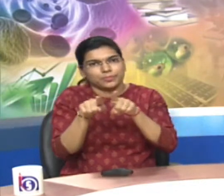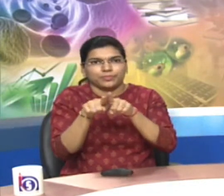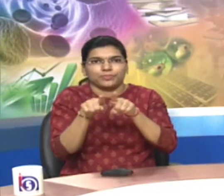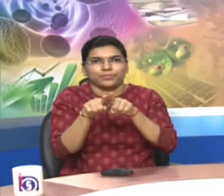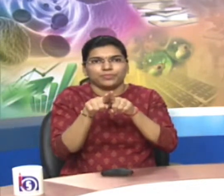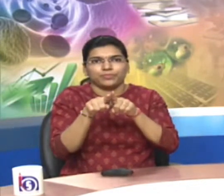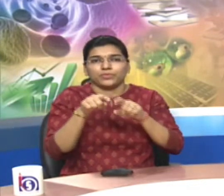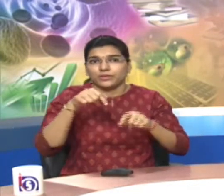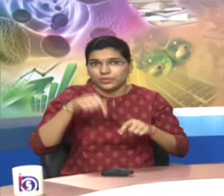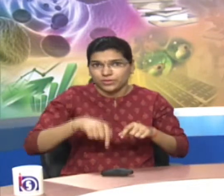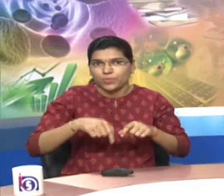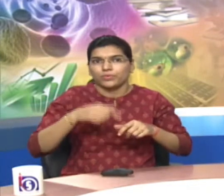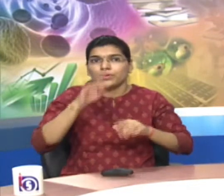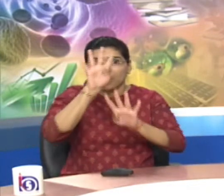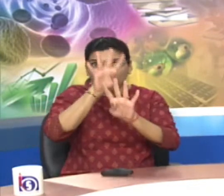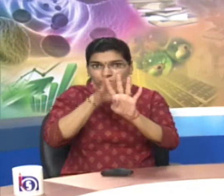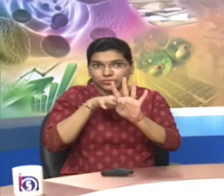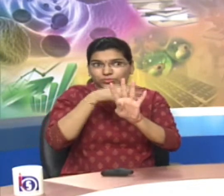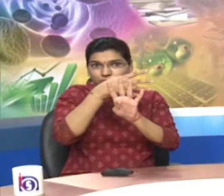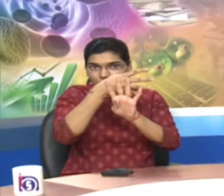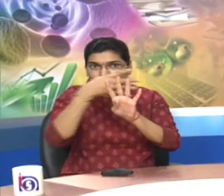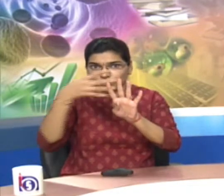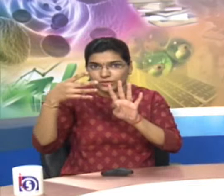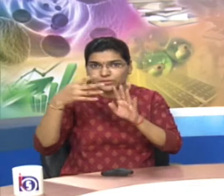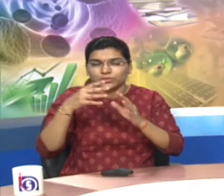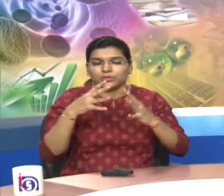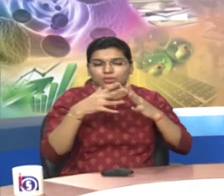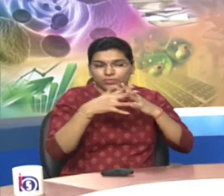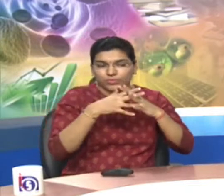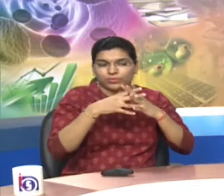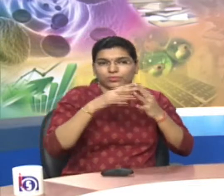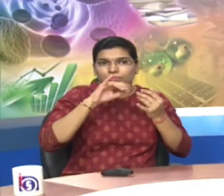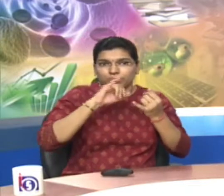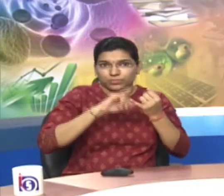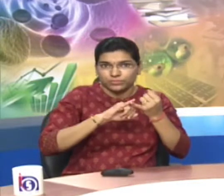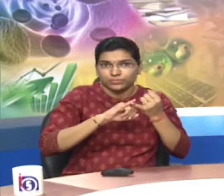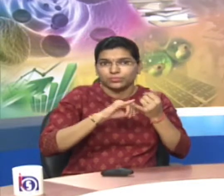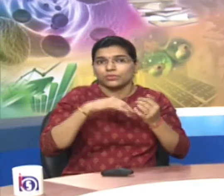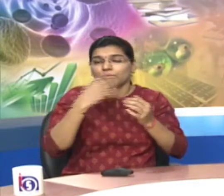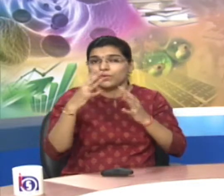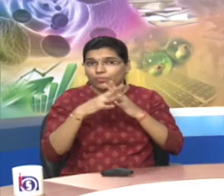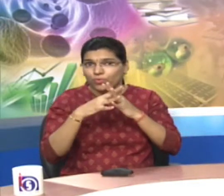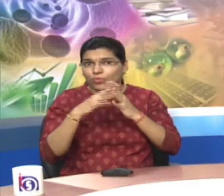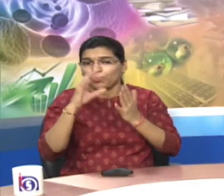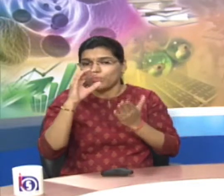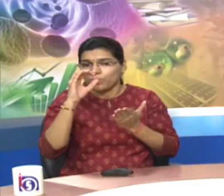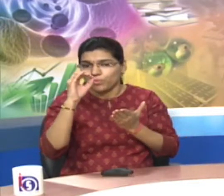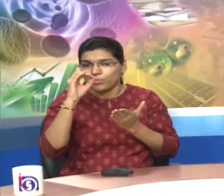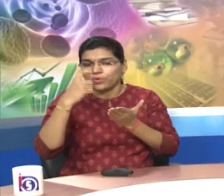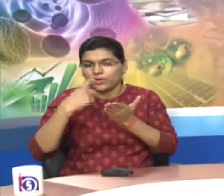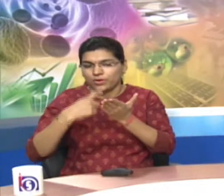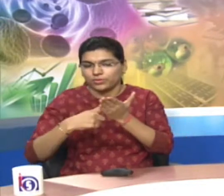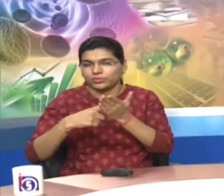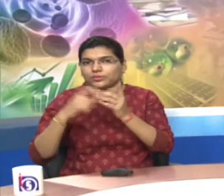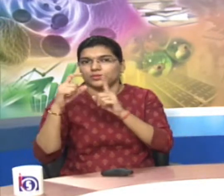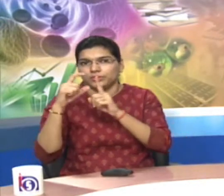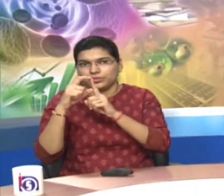It is little bit similar. MS Word and MS Excel, they have a kind